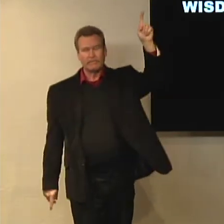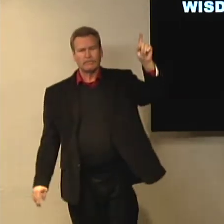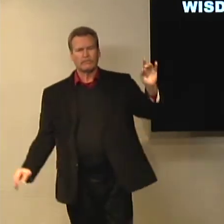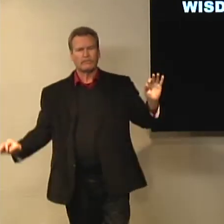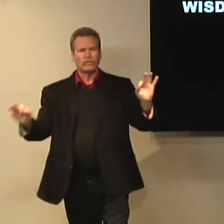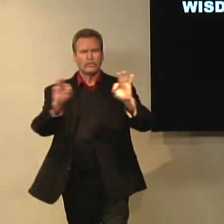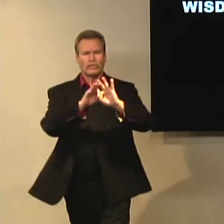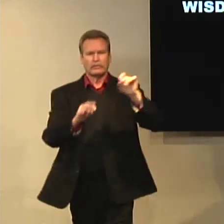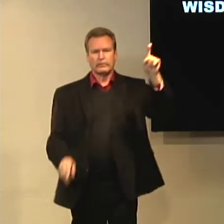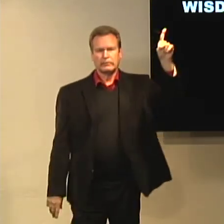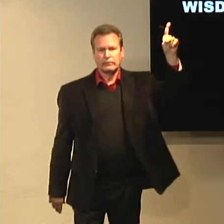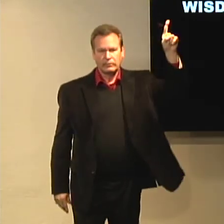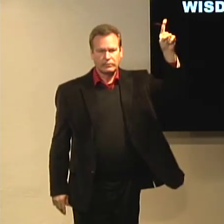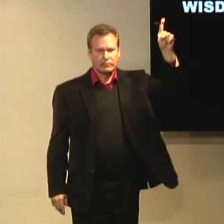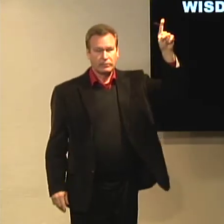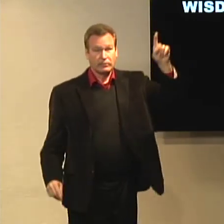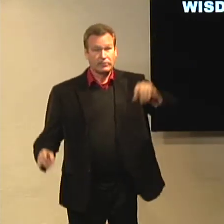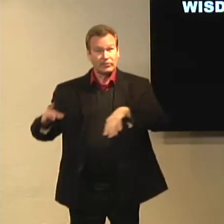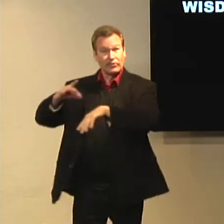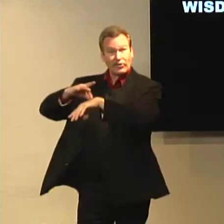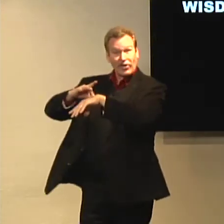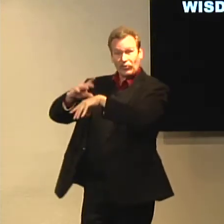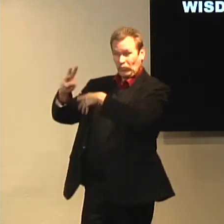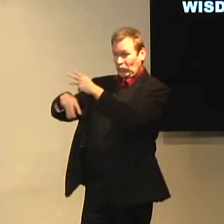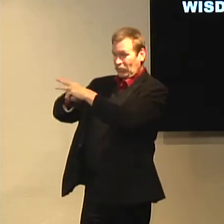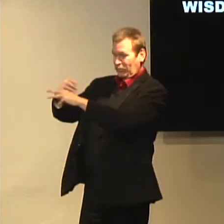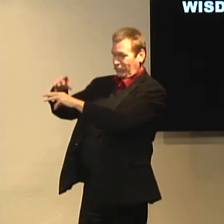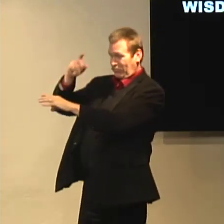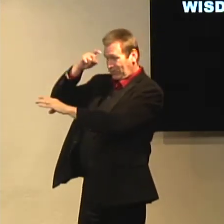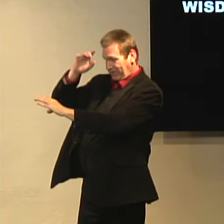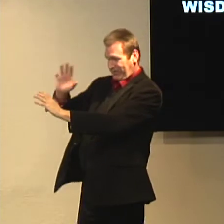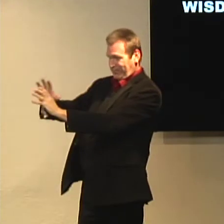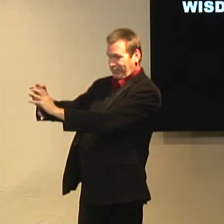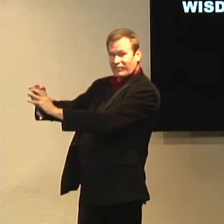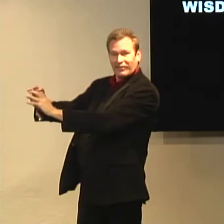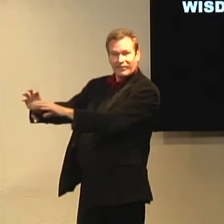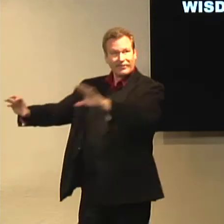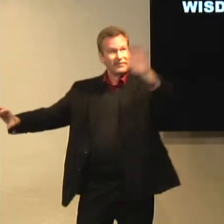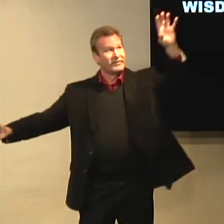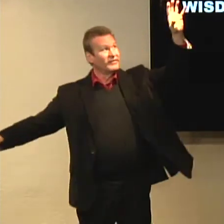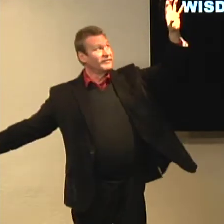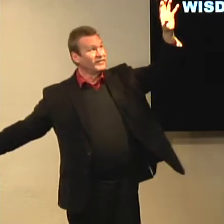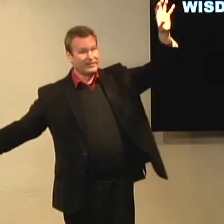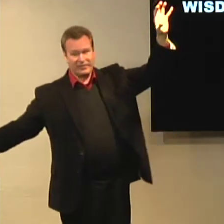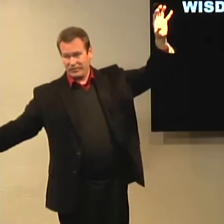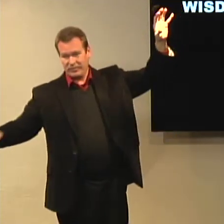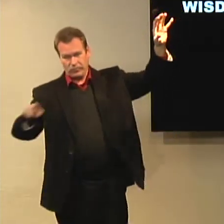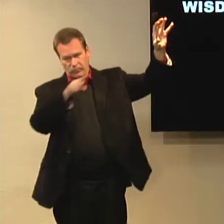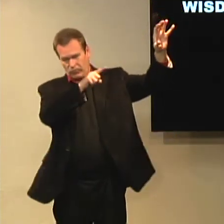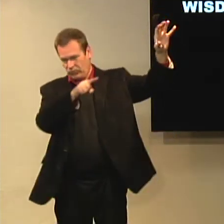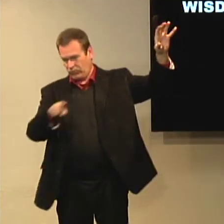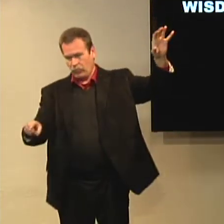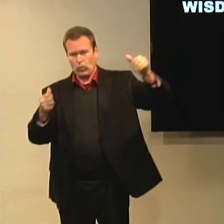The wisdom from heaven, the most important of all. The earthly wisdom compared to the from